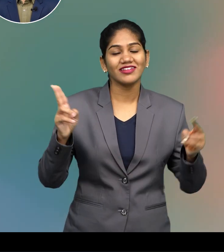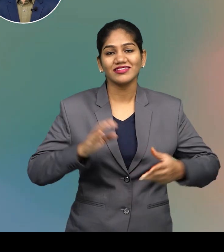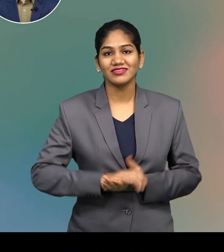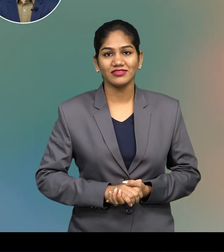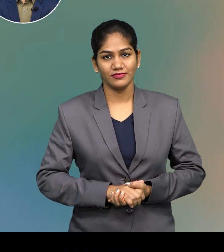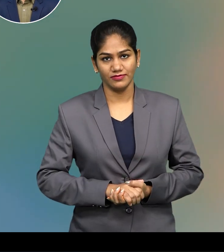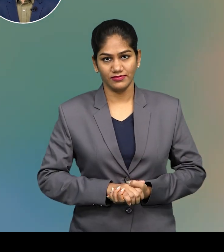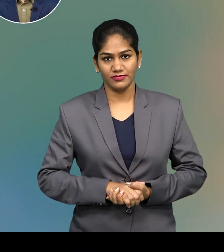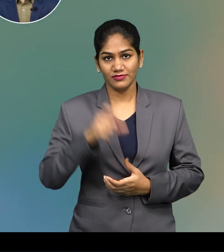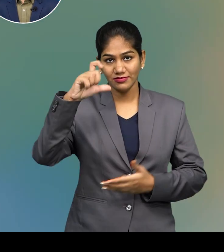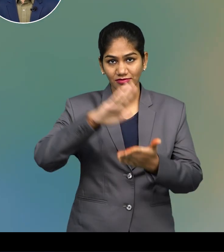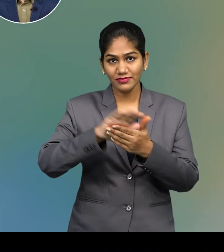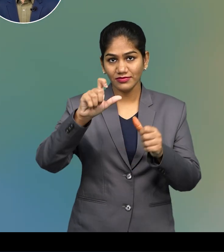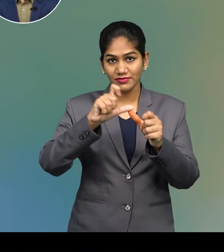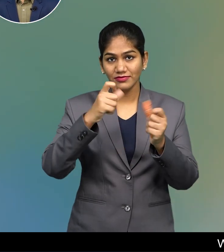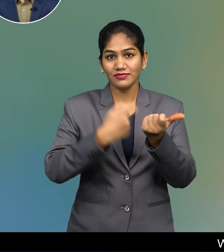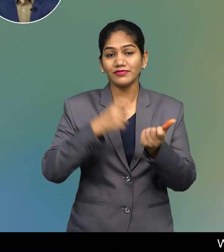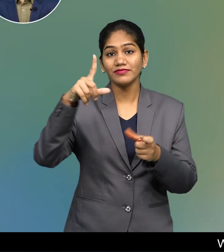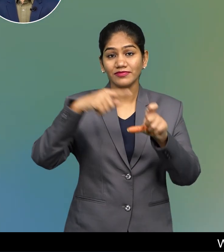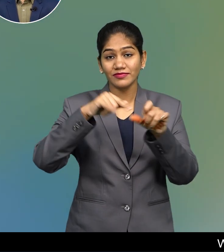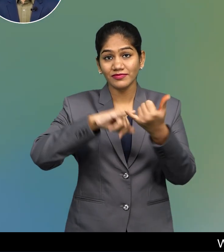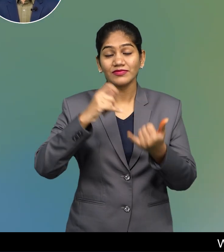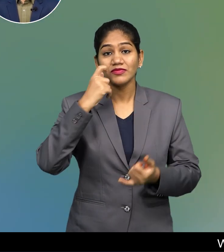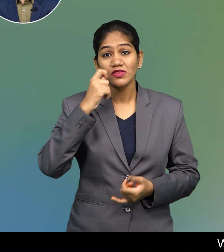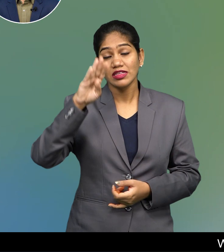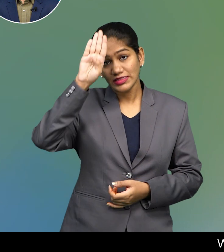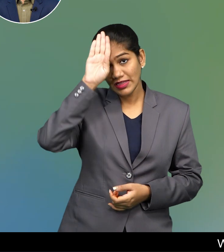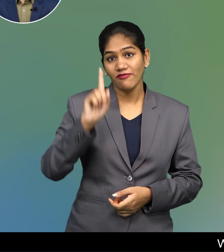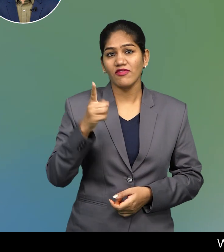Ultimately, Charles I was defeated